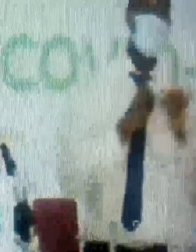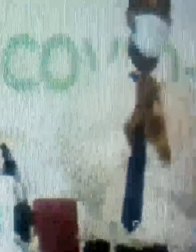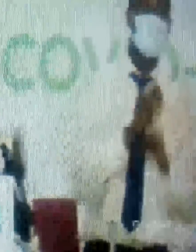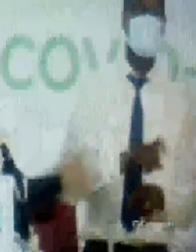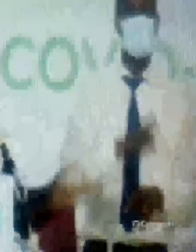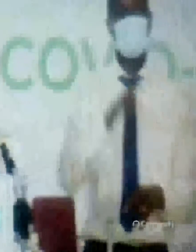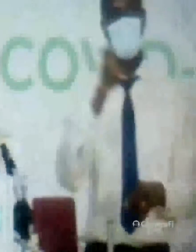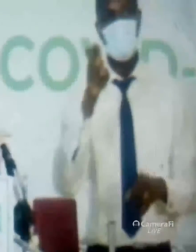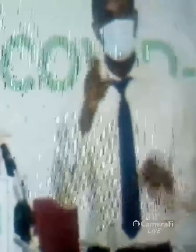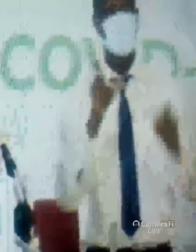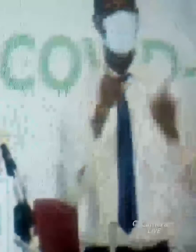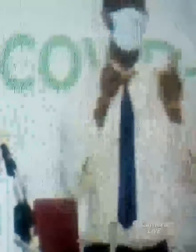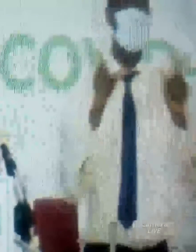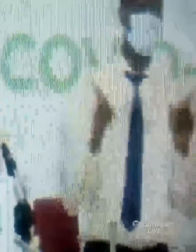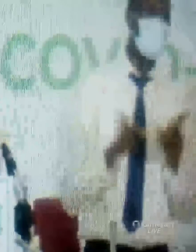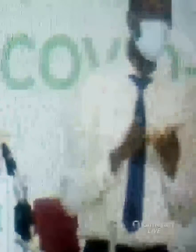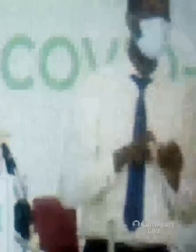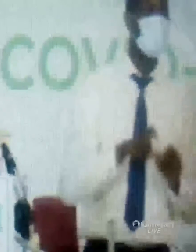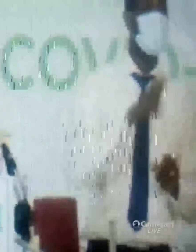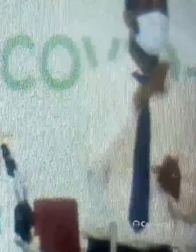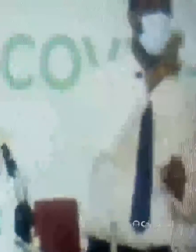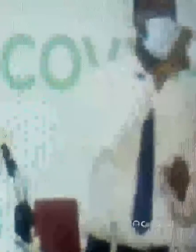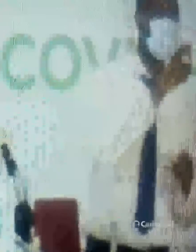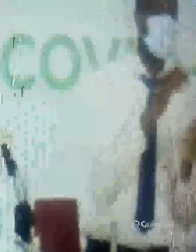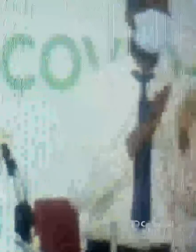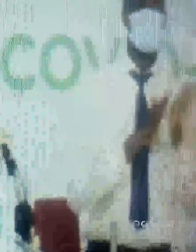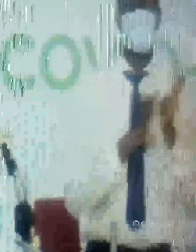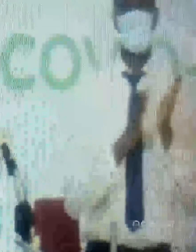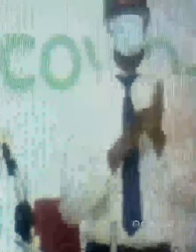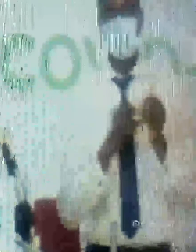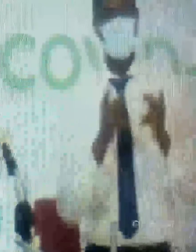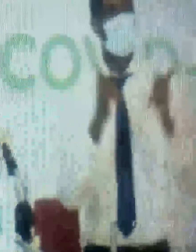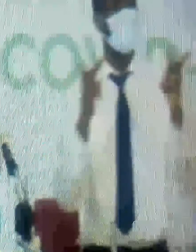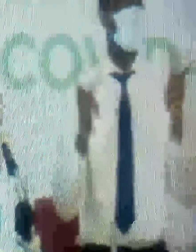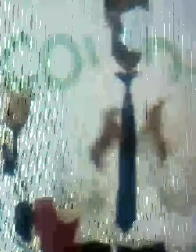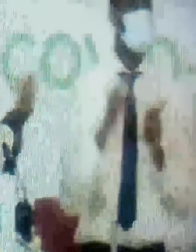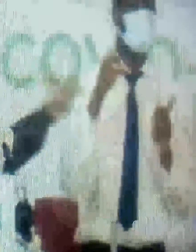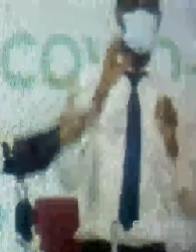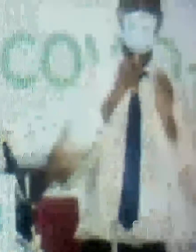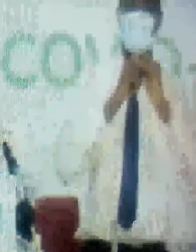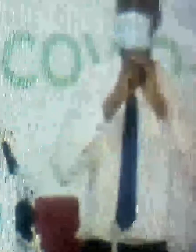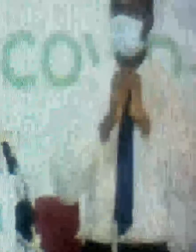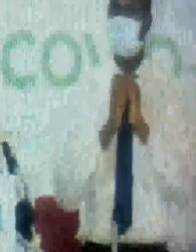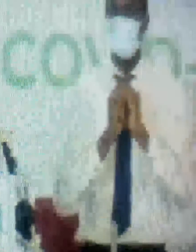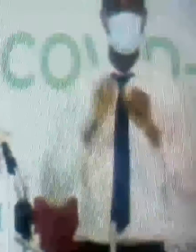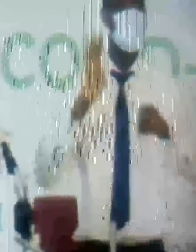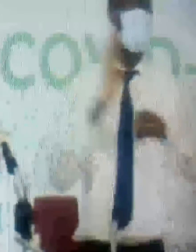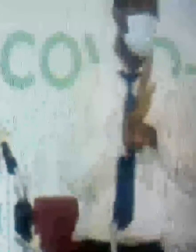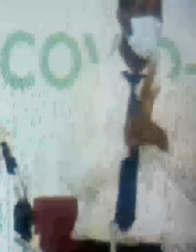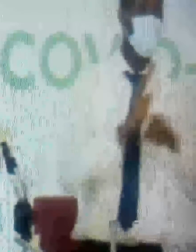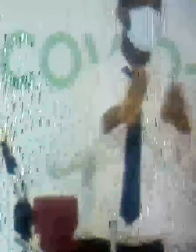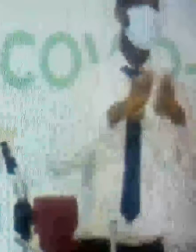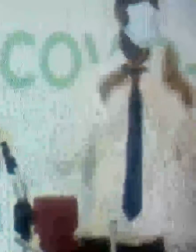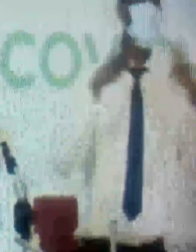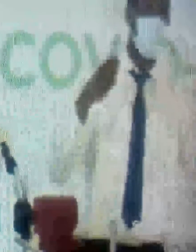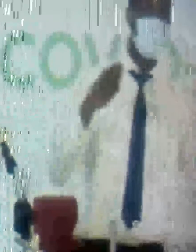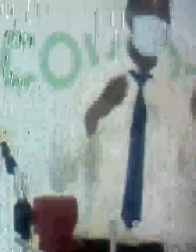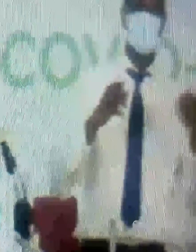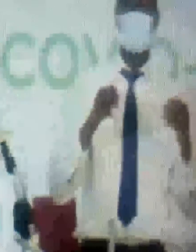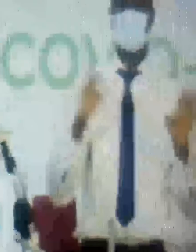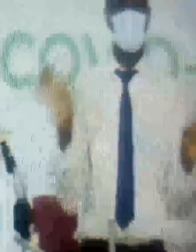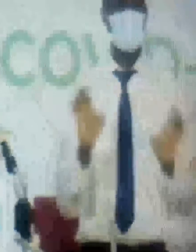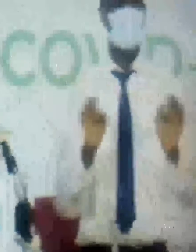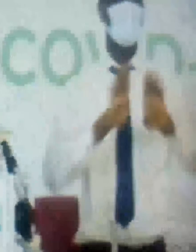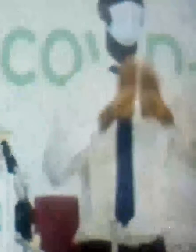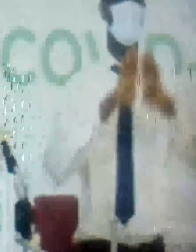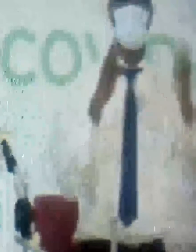travels, local travels, schools and places of worship being open, businesses being open, even